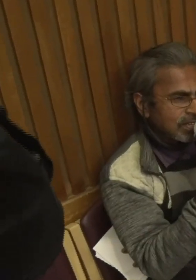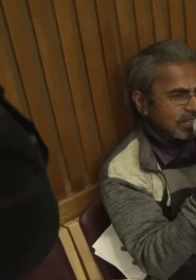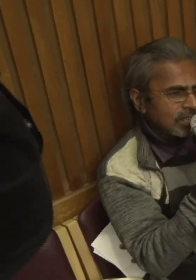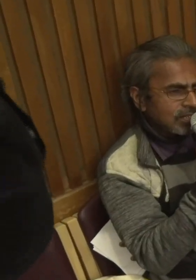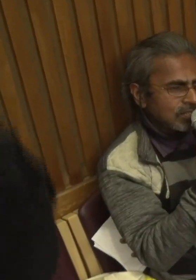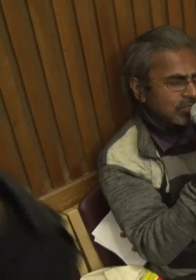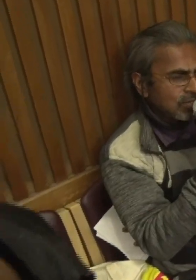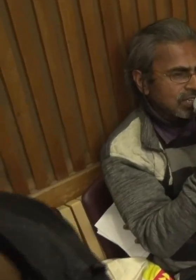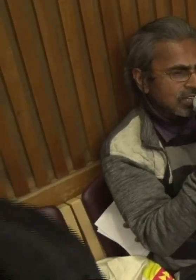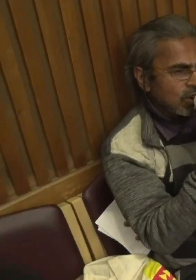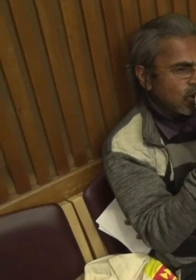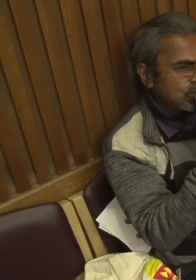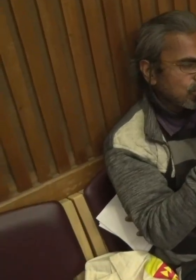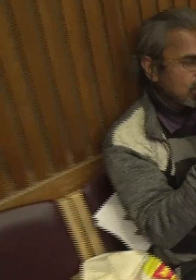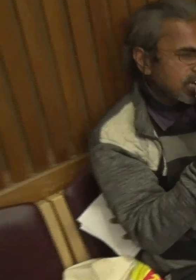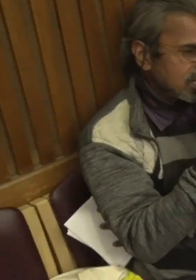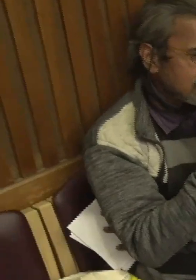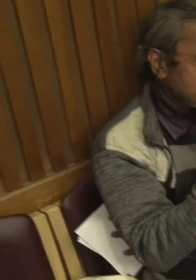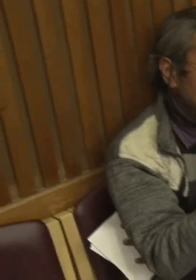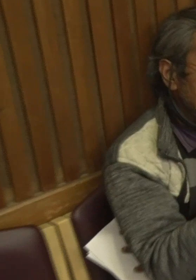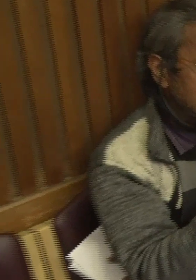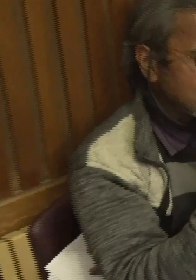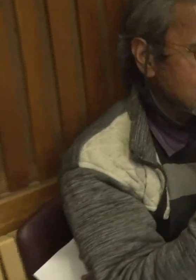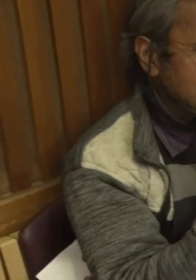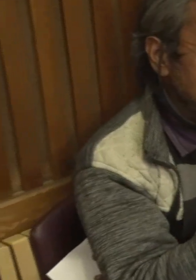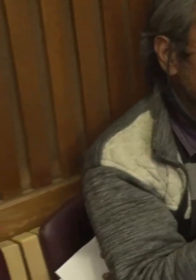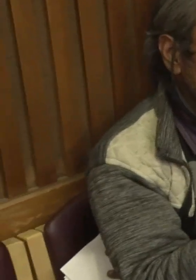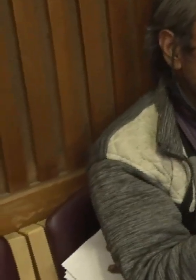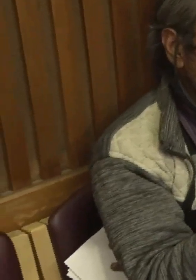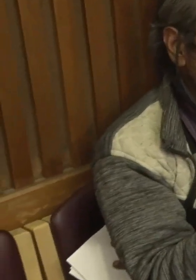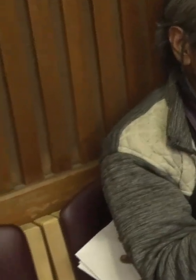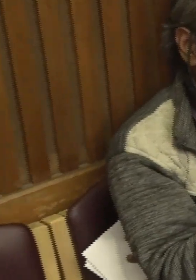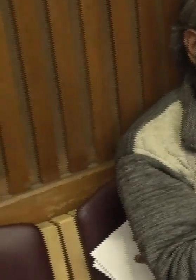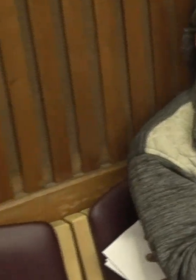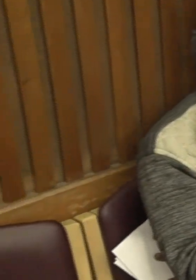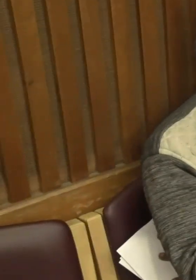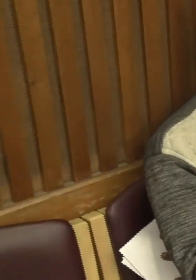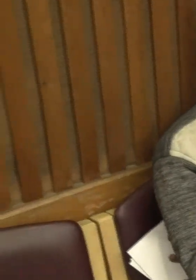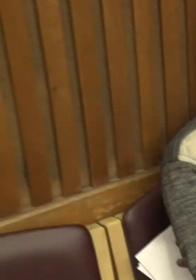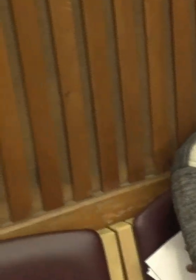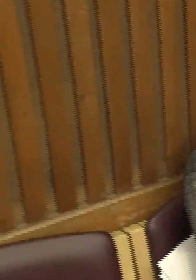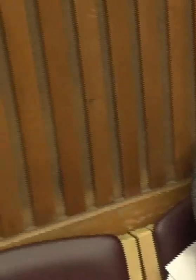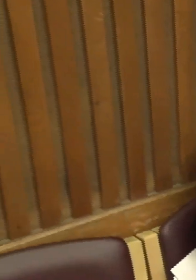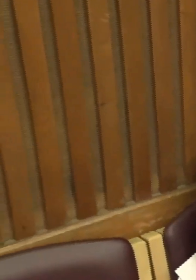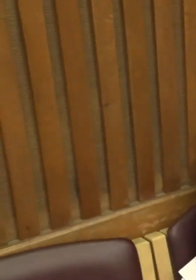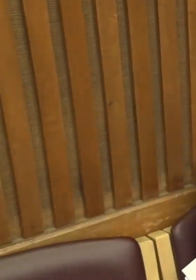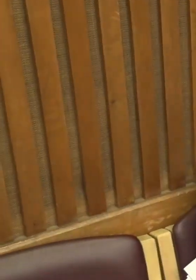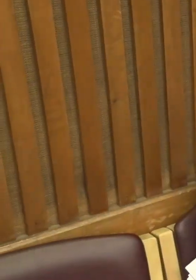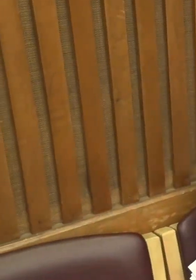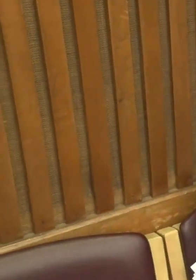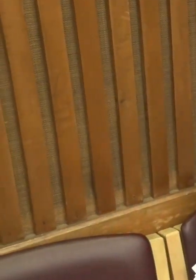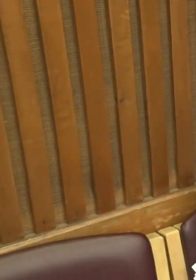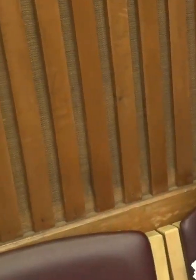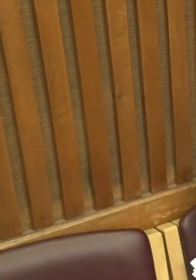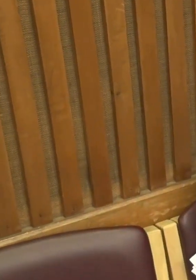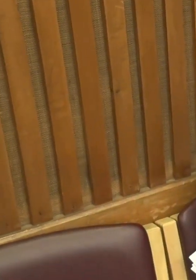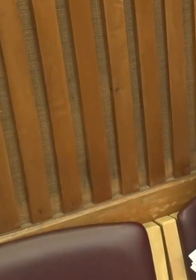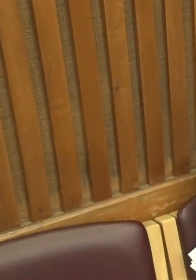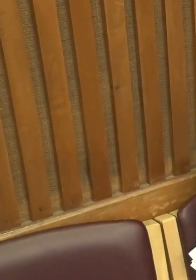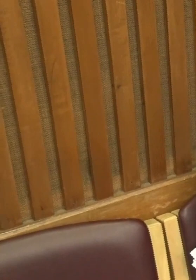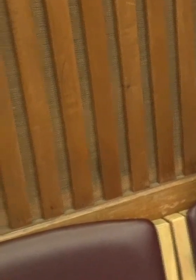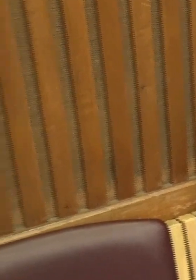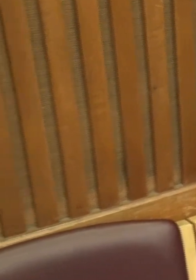death. So any law to protect them? And one more thing, denotified tribes, you said some 1,000 languages are